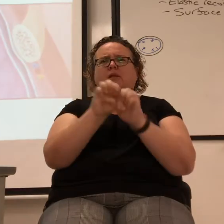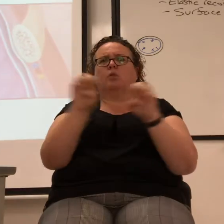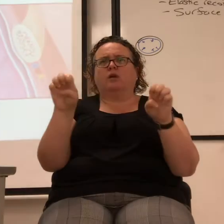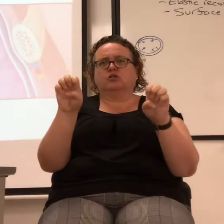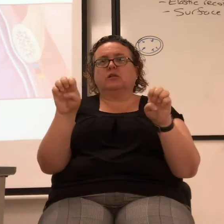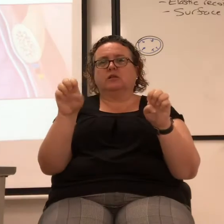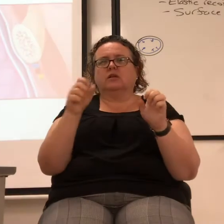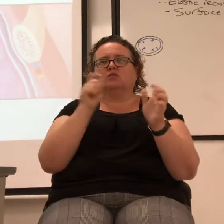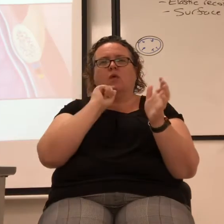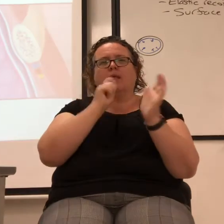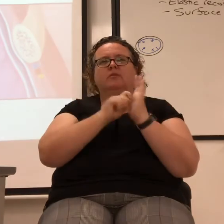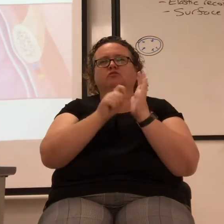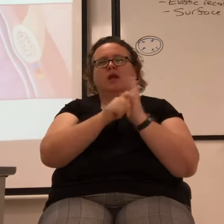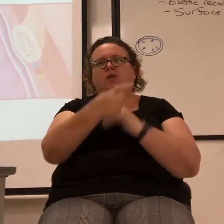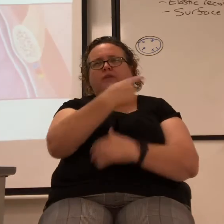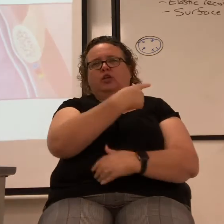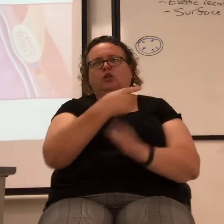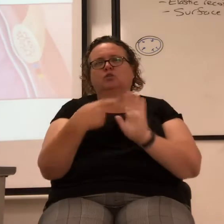Okay, so let me kind of write on the board.